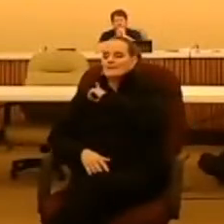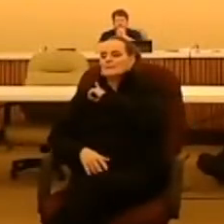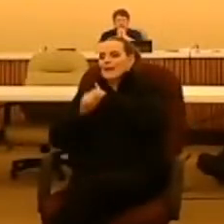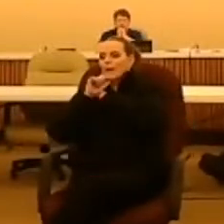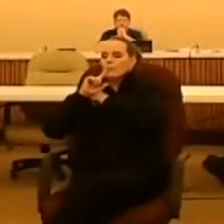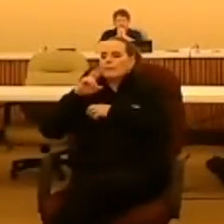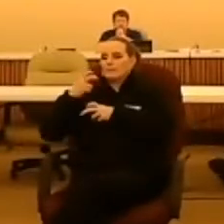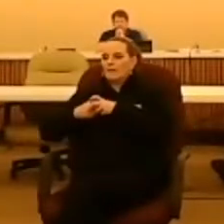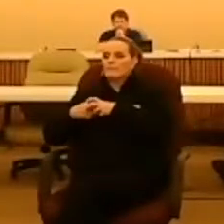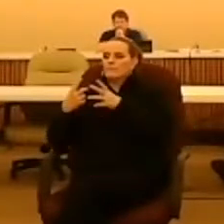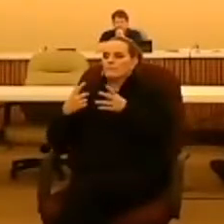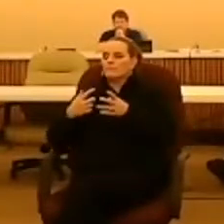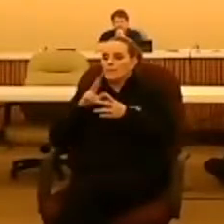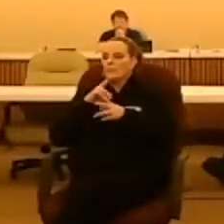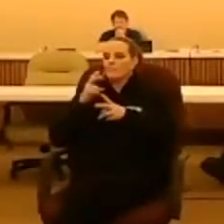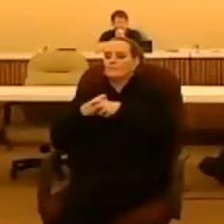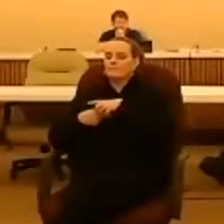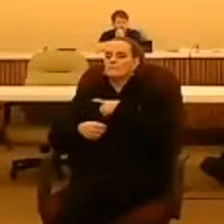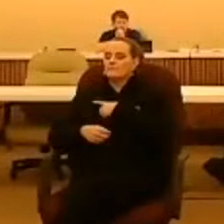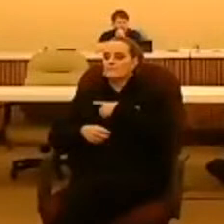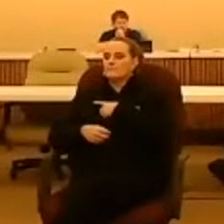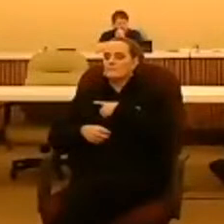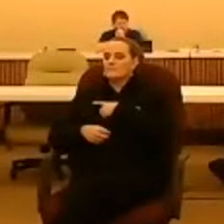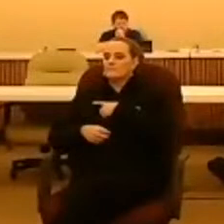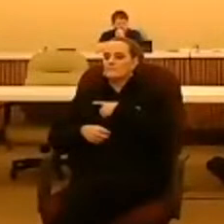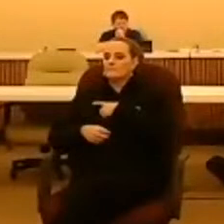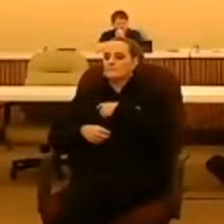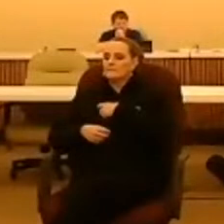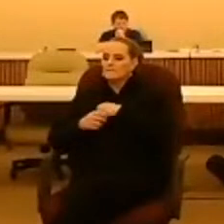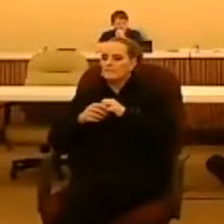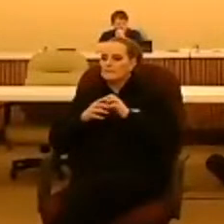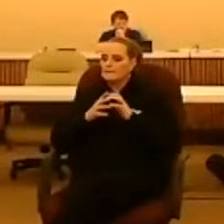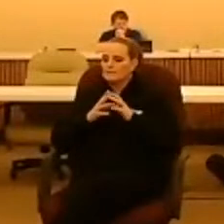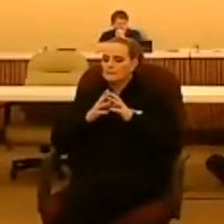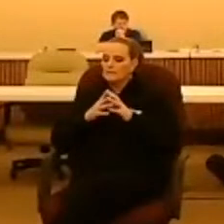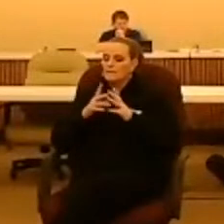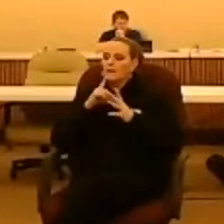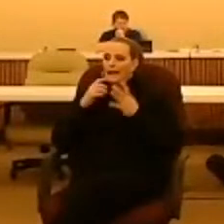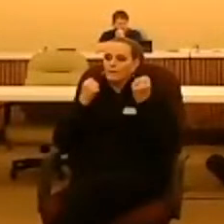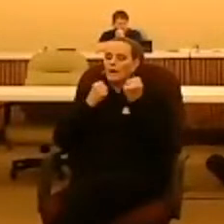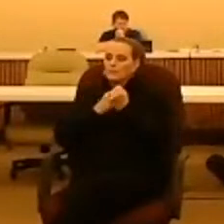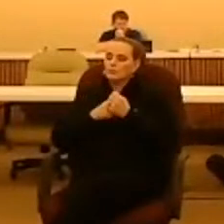They would have been short holes. Yeah, I would support